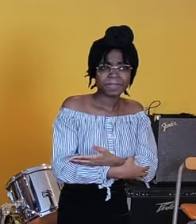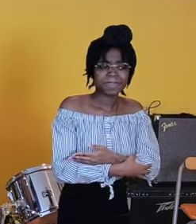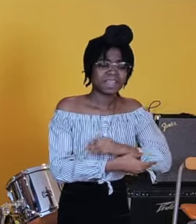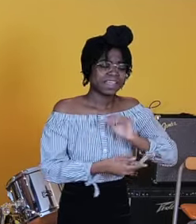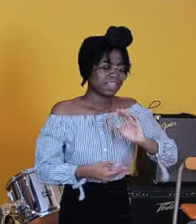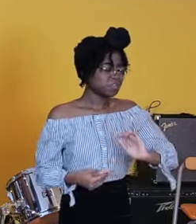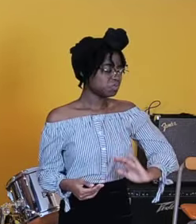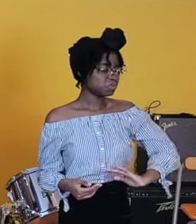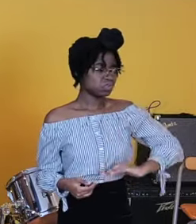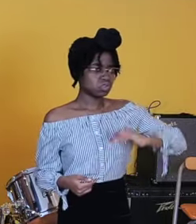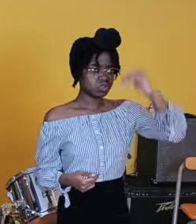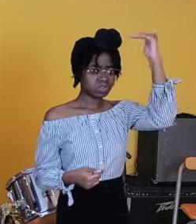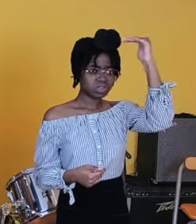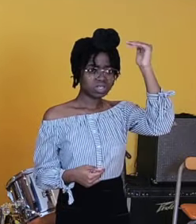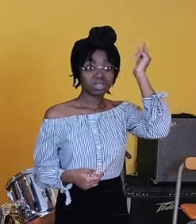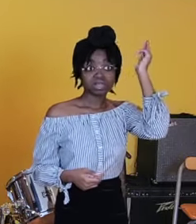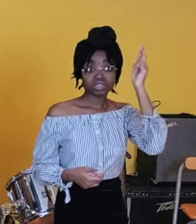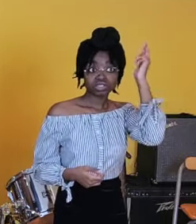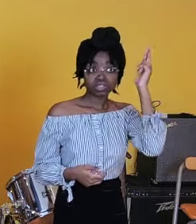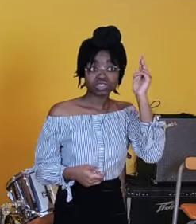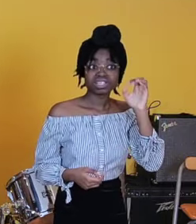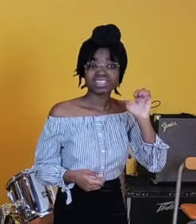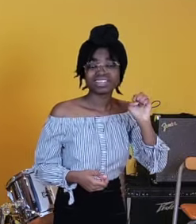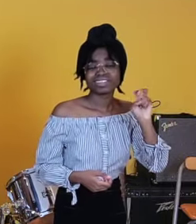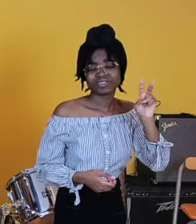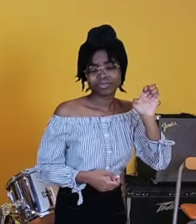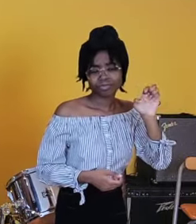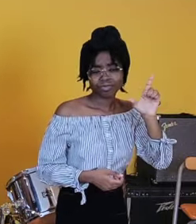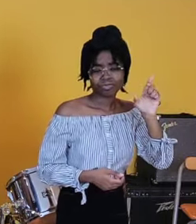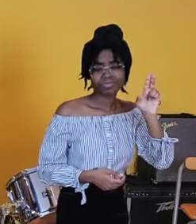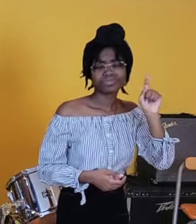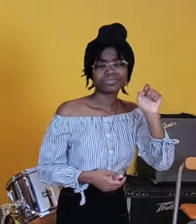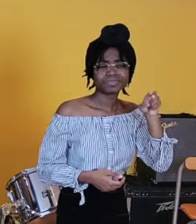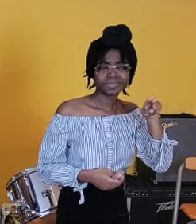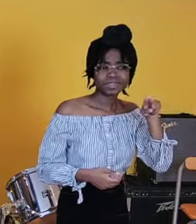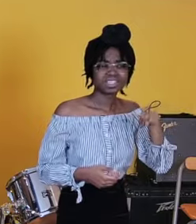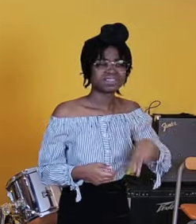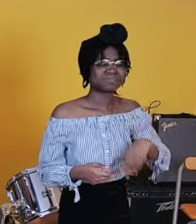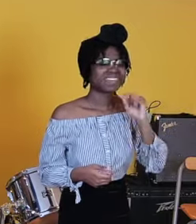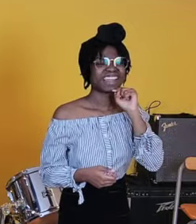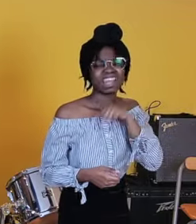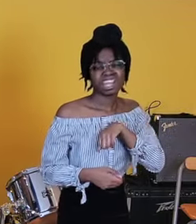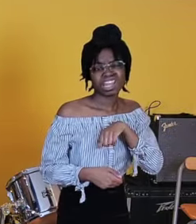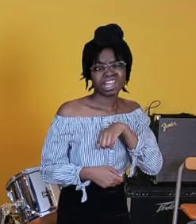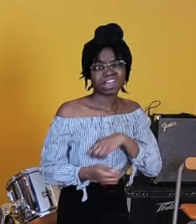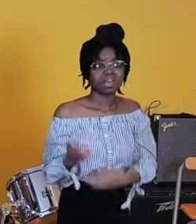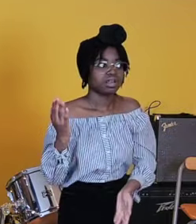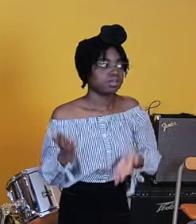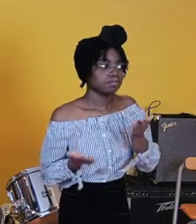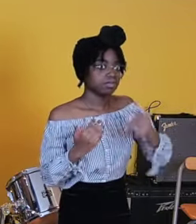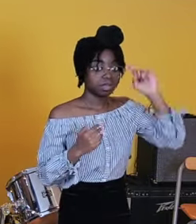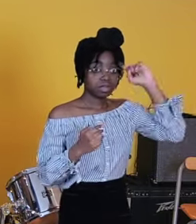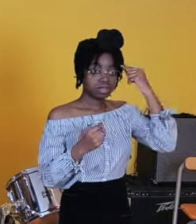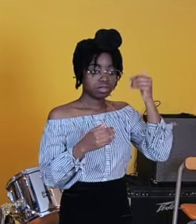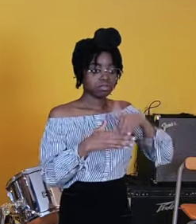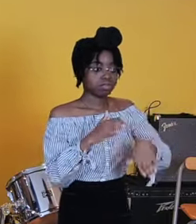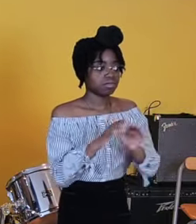evolution is really it's really a lie. You see the thing? Maybe you're thinking, as you know, in the book of